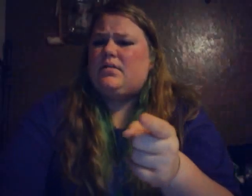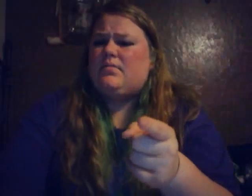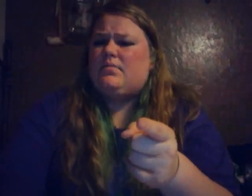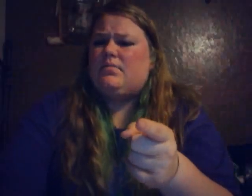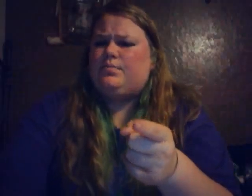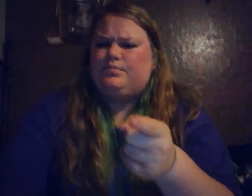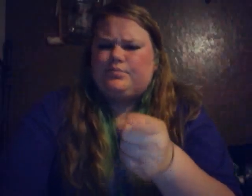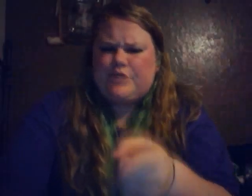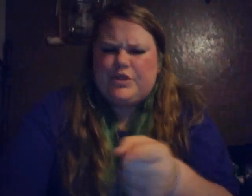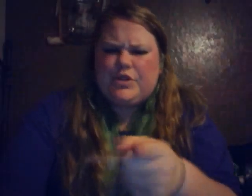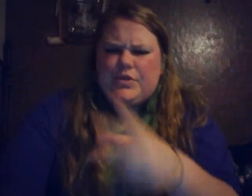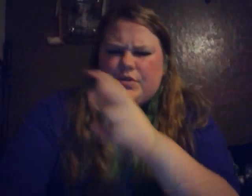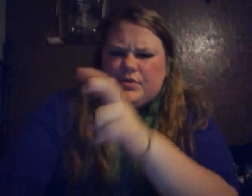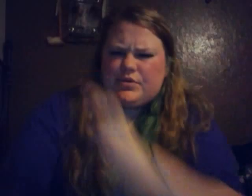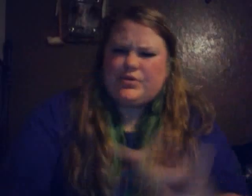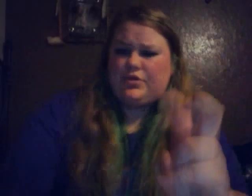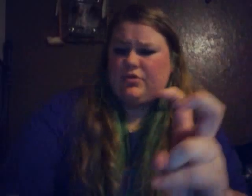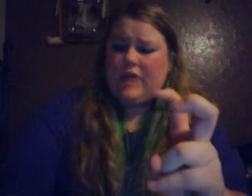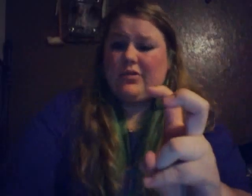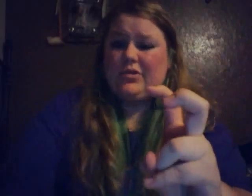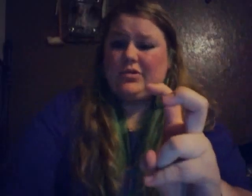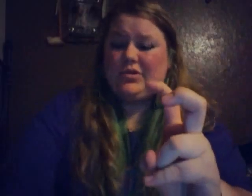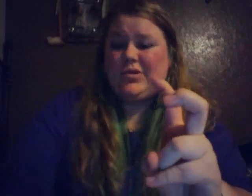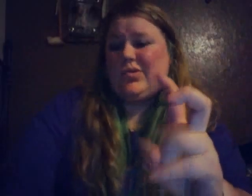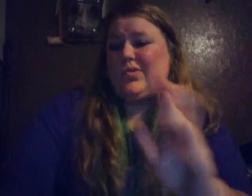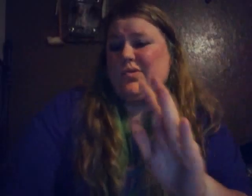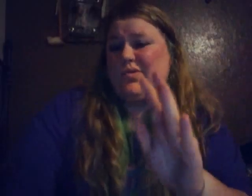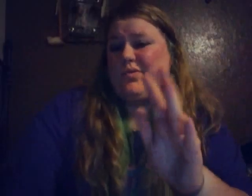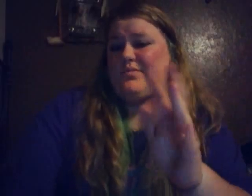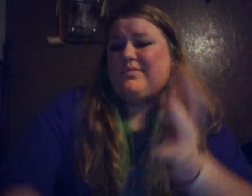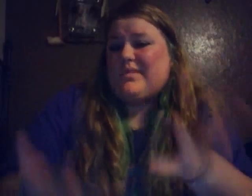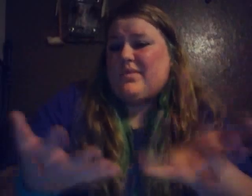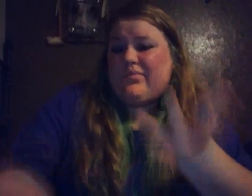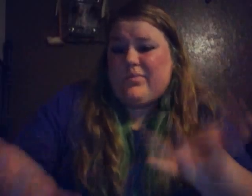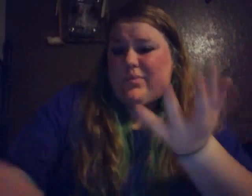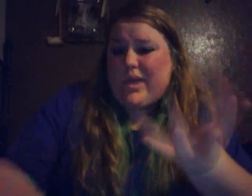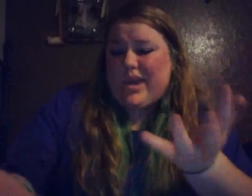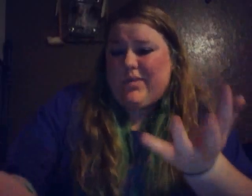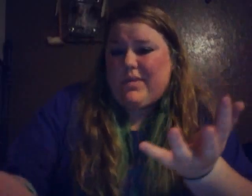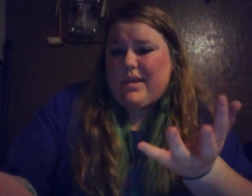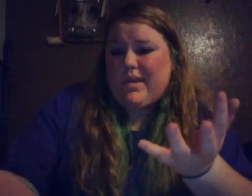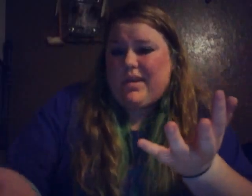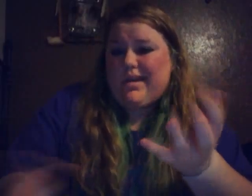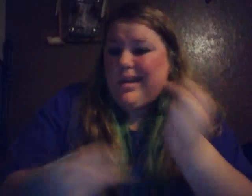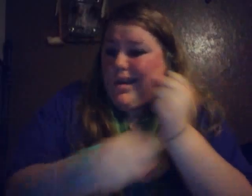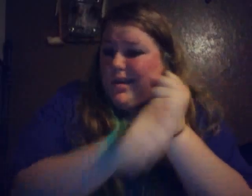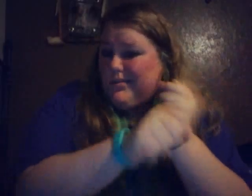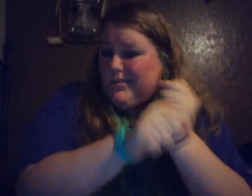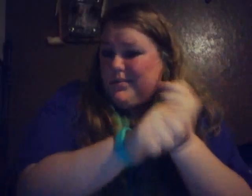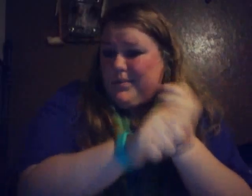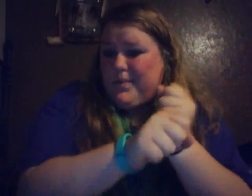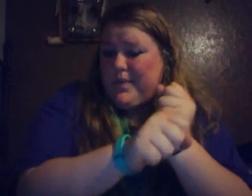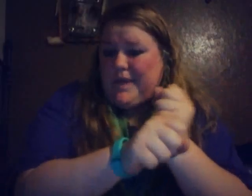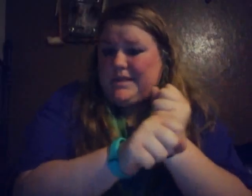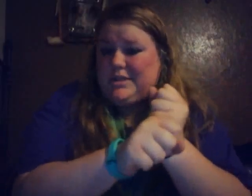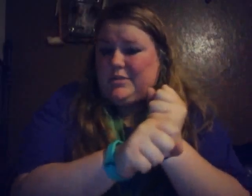Do you travel to maybe baseball